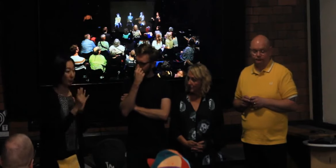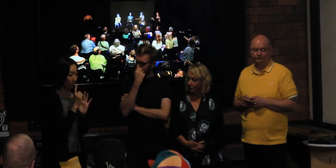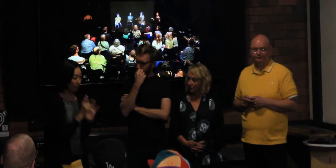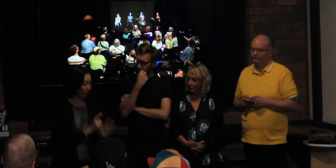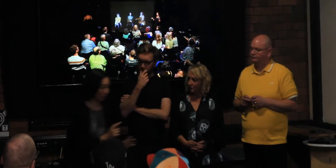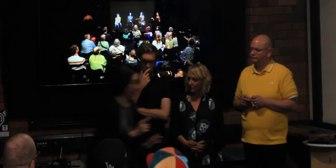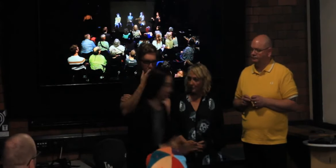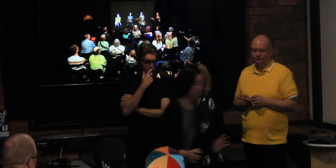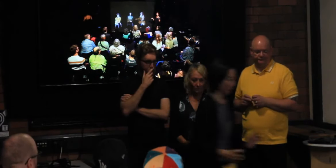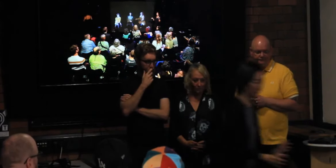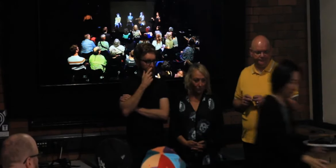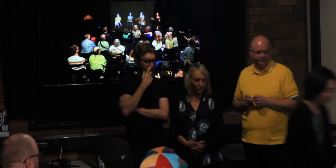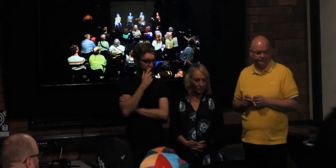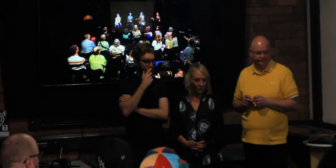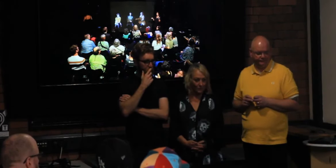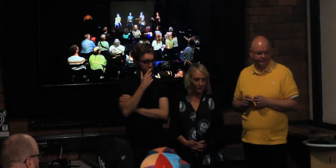now.